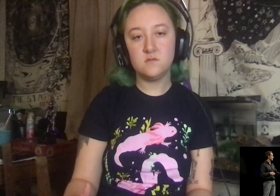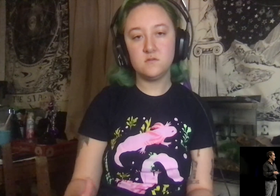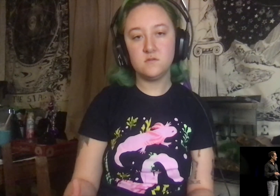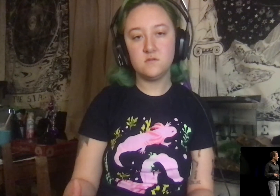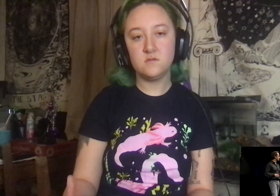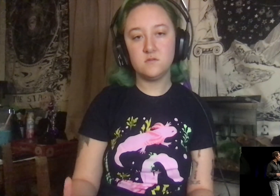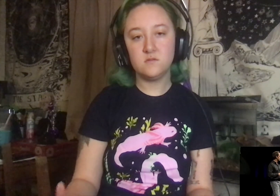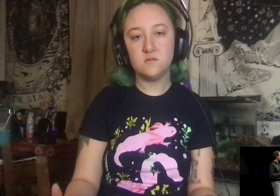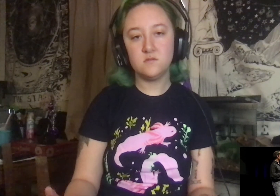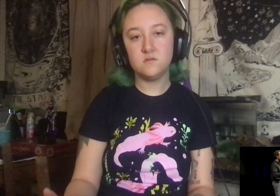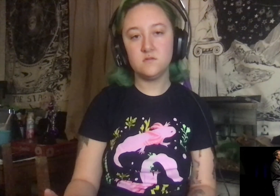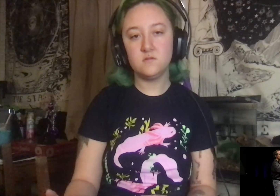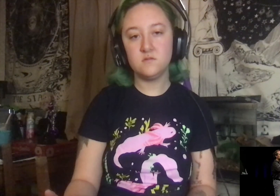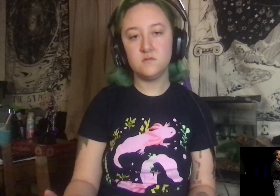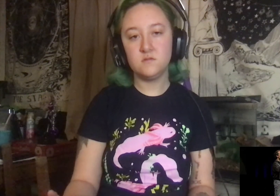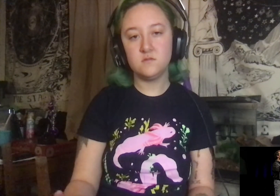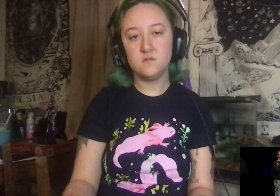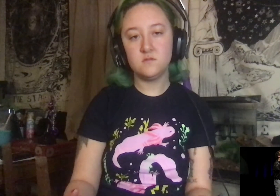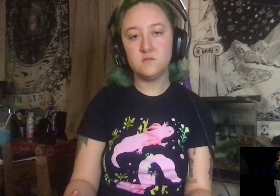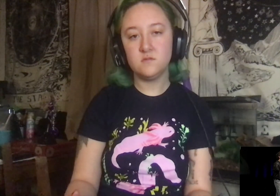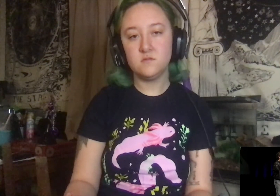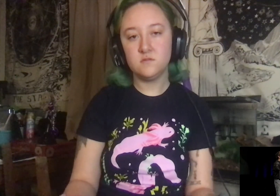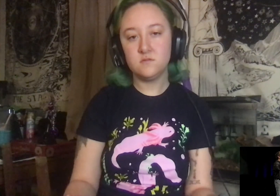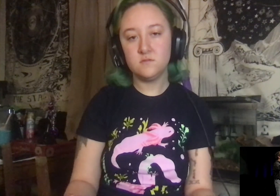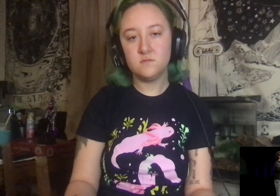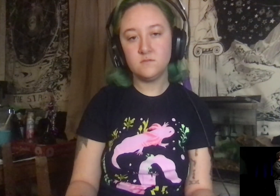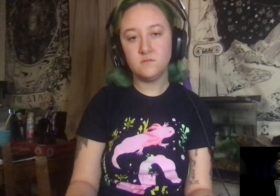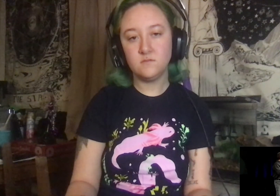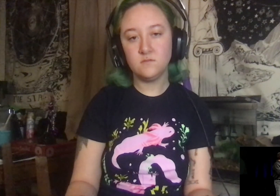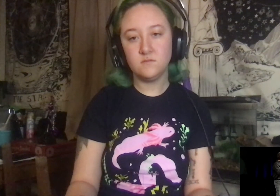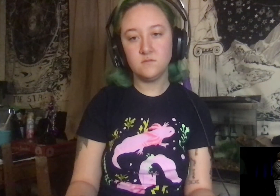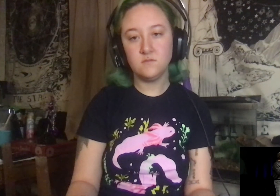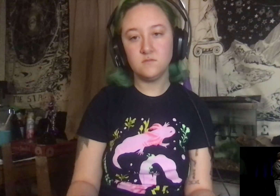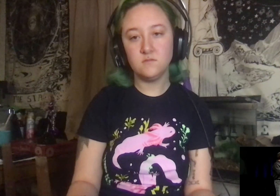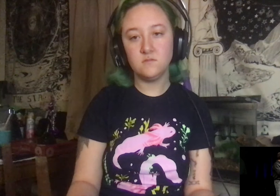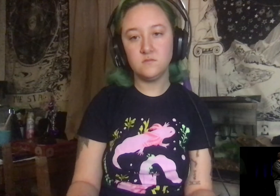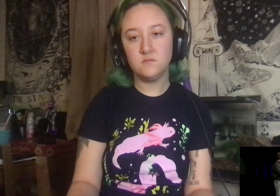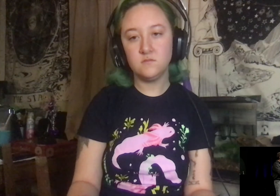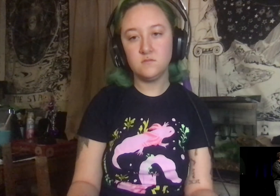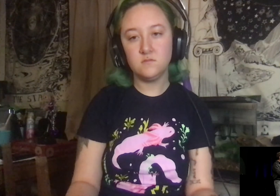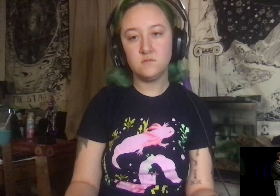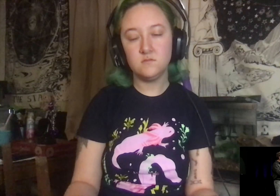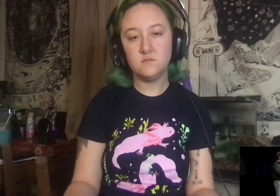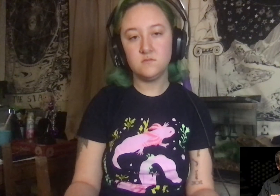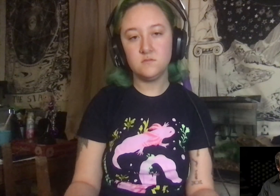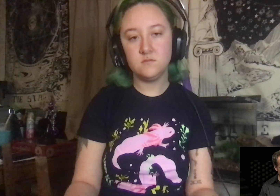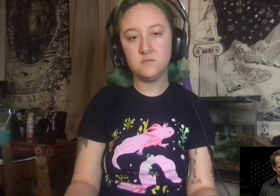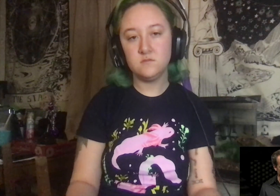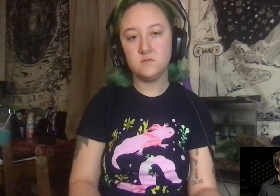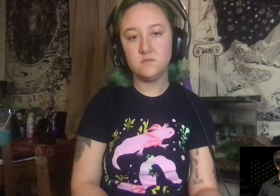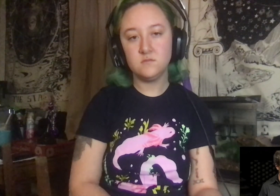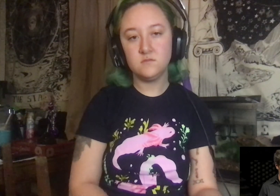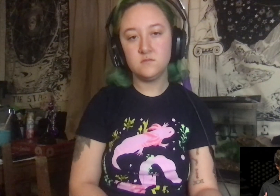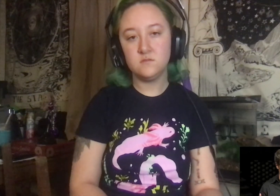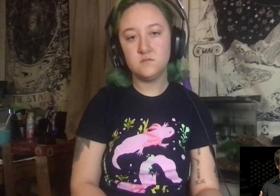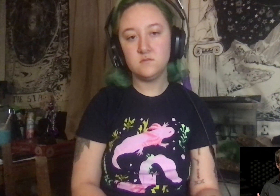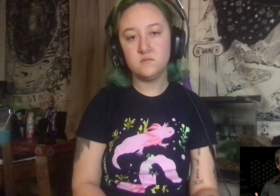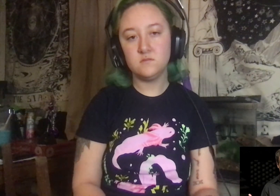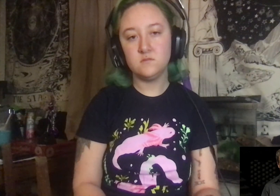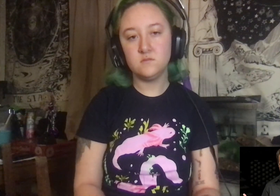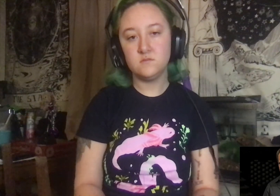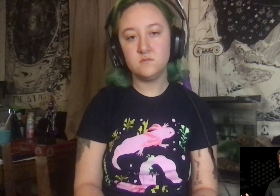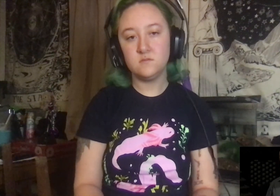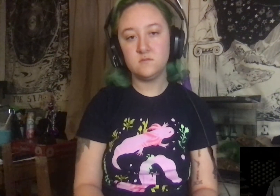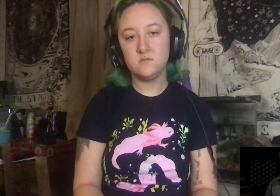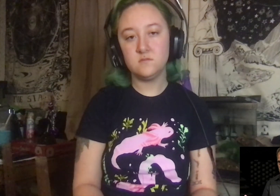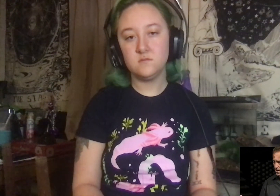Euripides and Sophocles. That's the moment where Oedipus has his moment where he suddenly realizes that hot chick